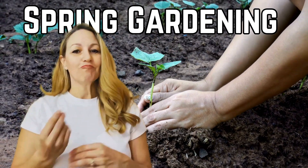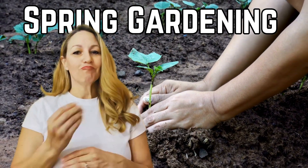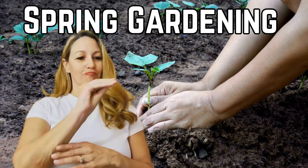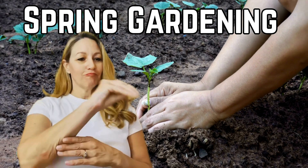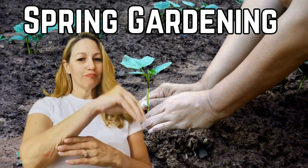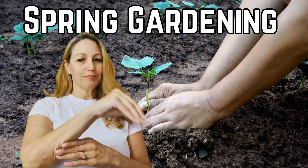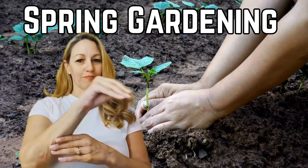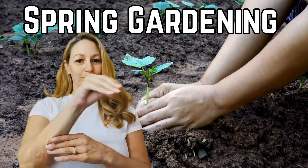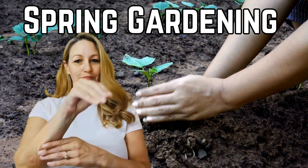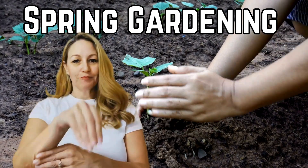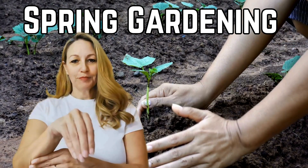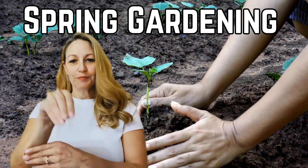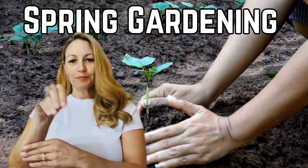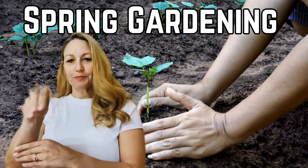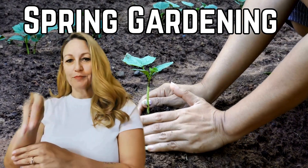we like to plant a garden.